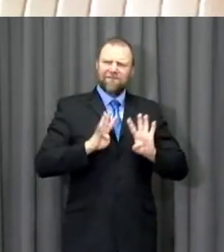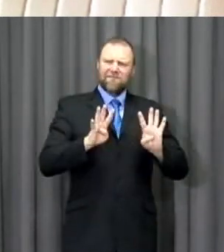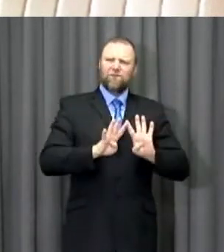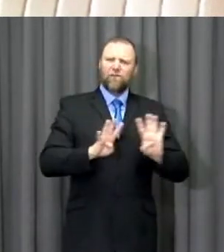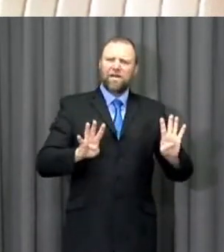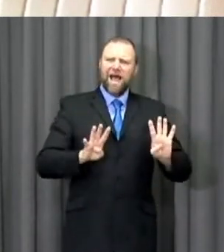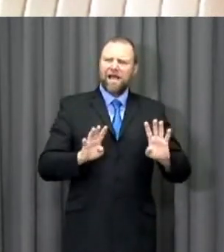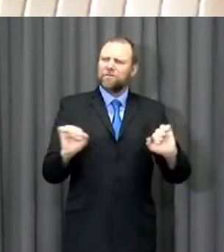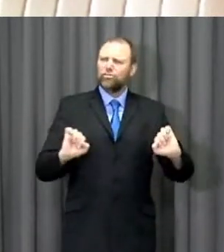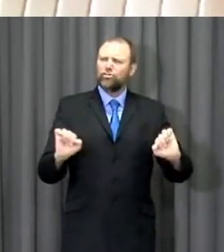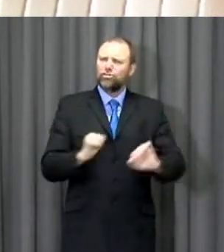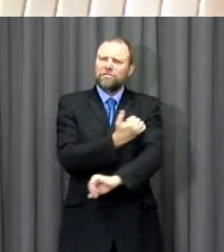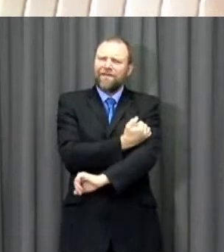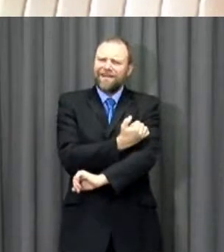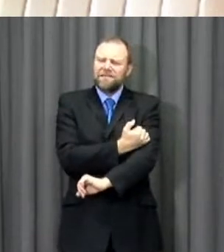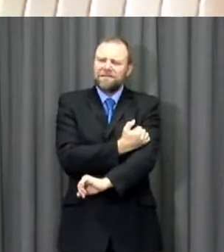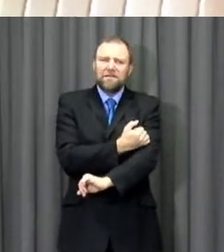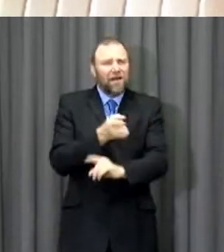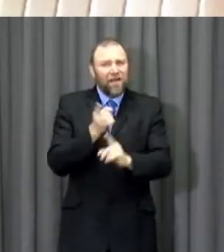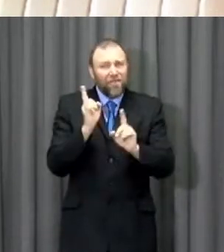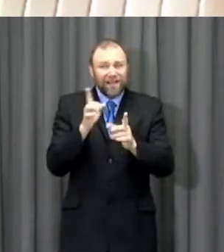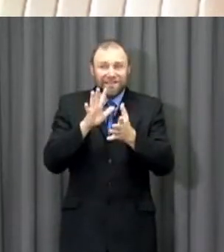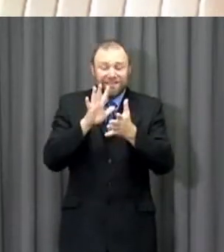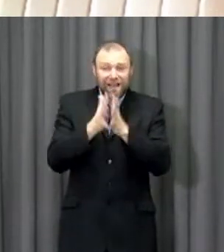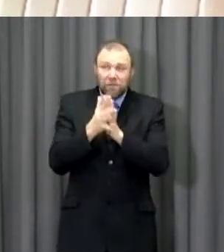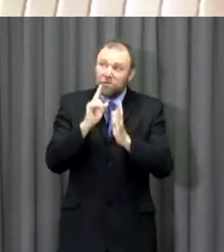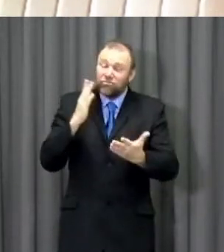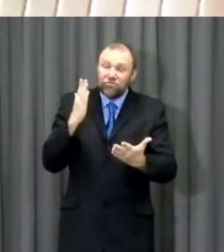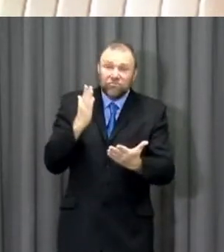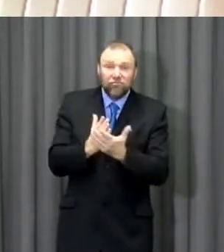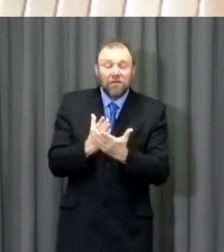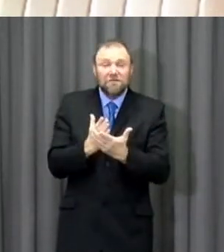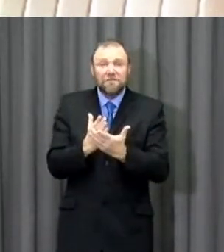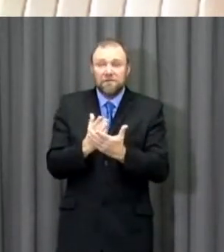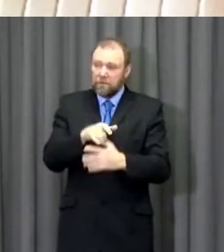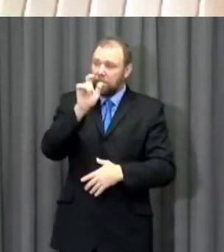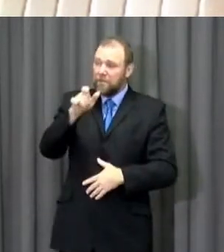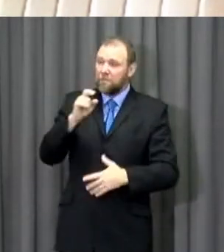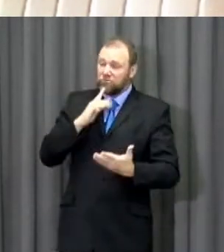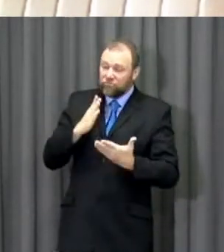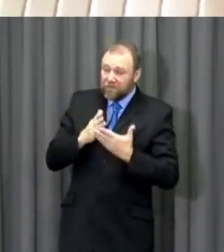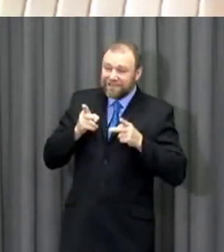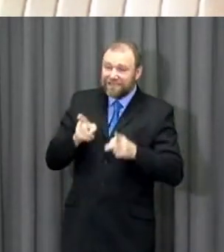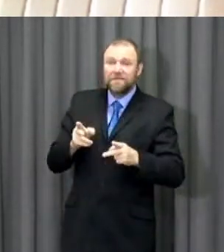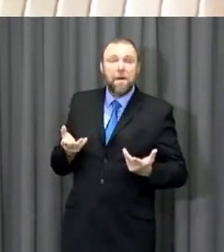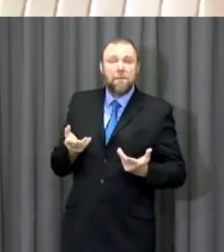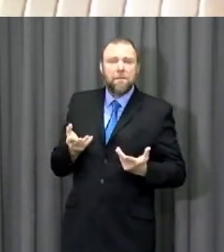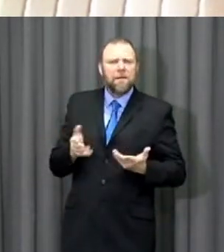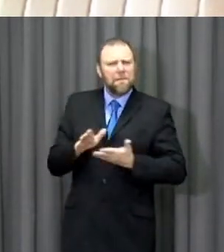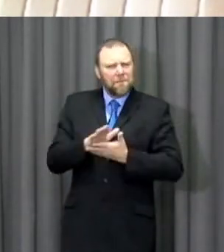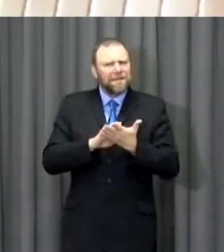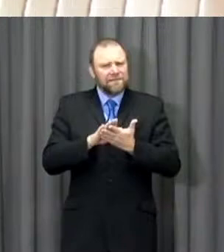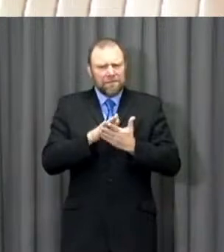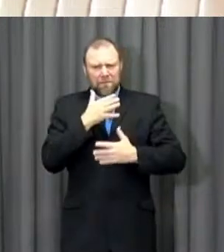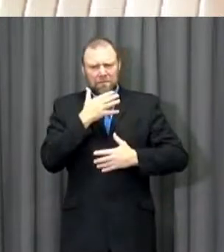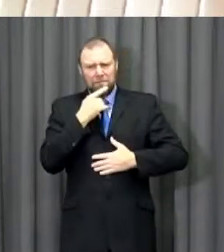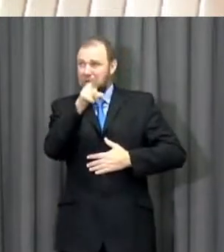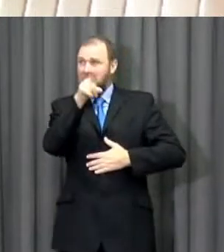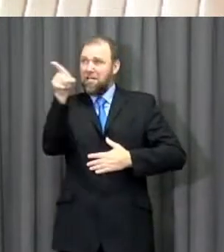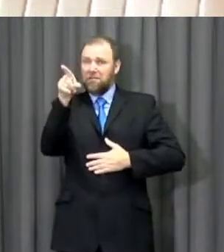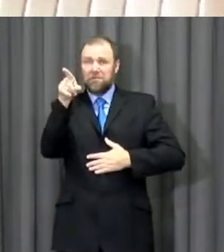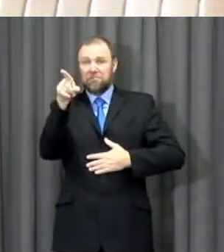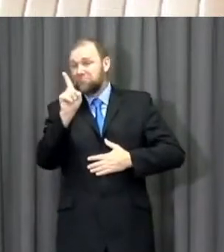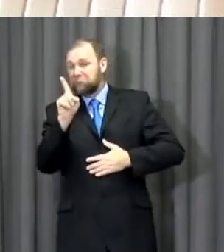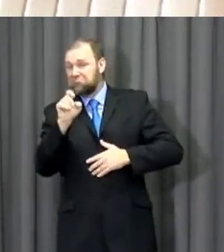integrity of the vaccination process and people's trust in it? And do you have concerns that potentially people are jumping the queue when it comes to